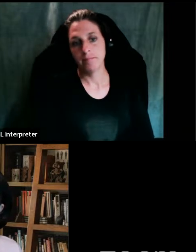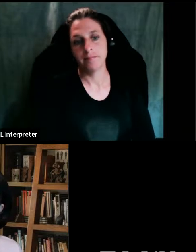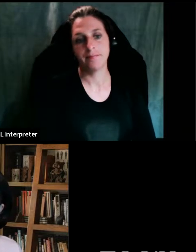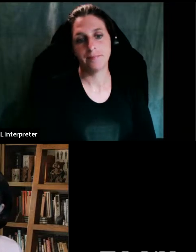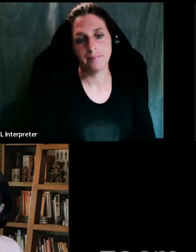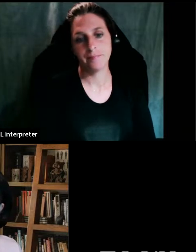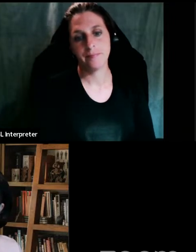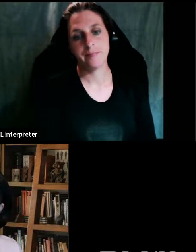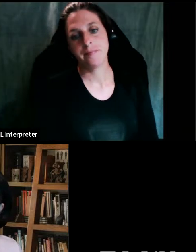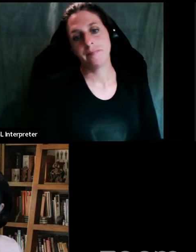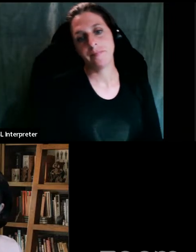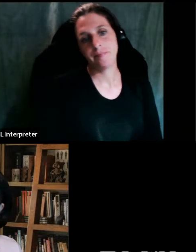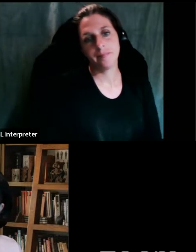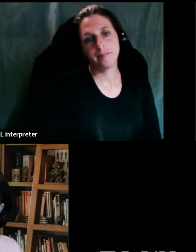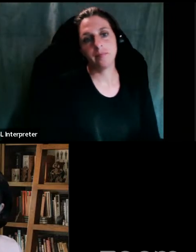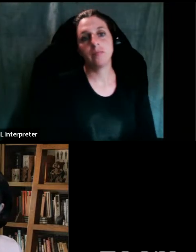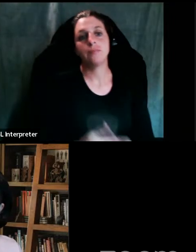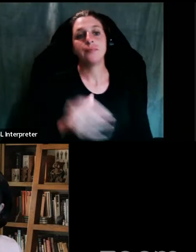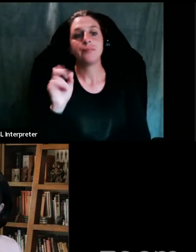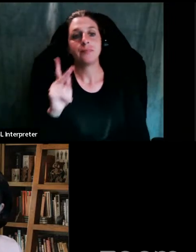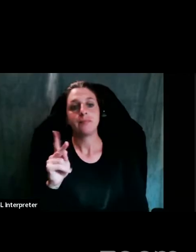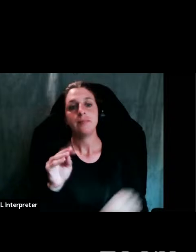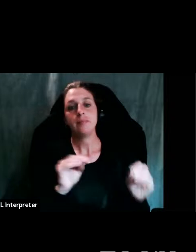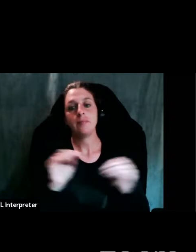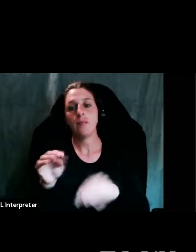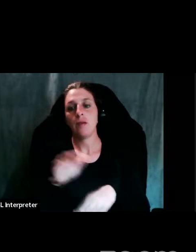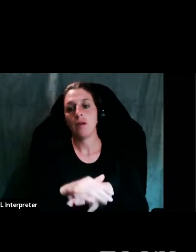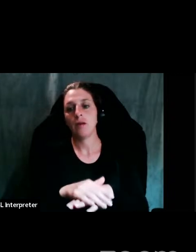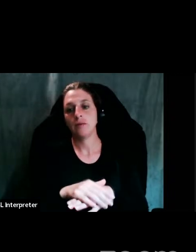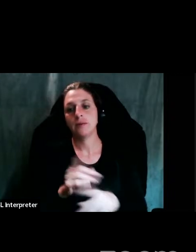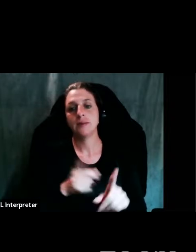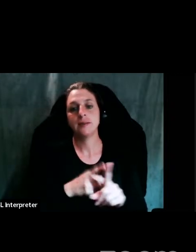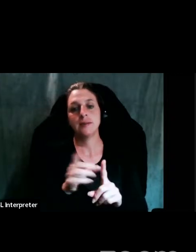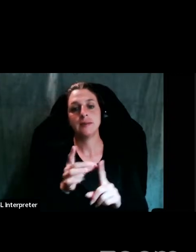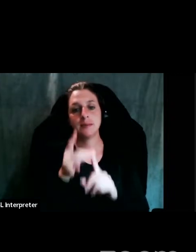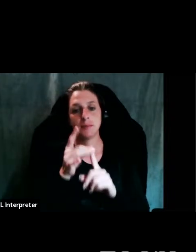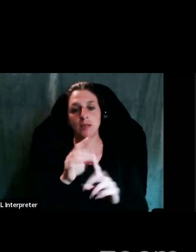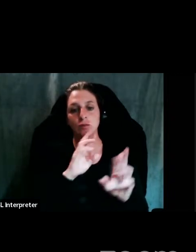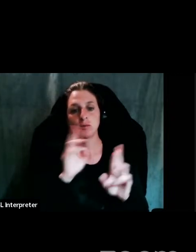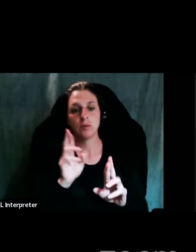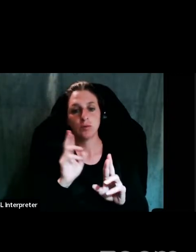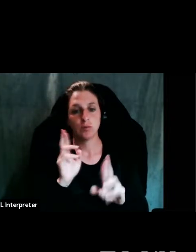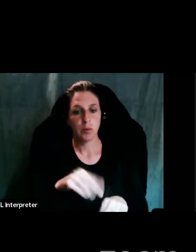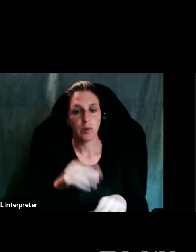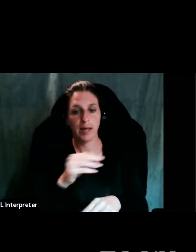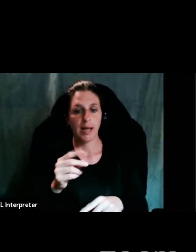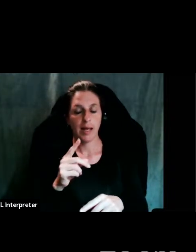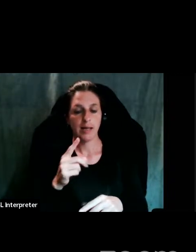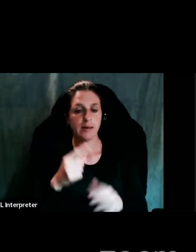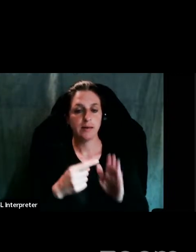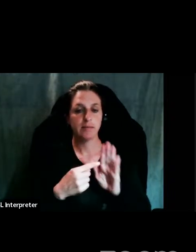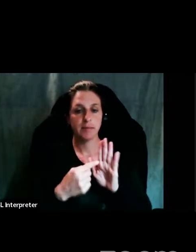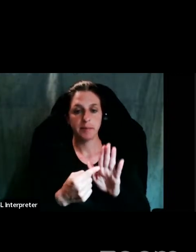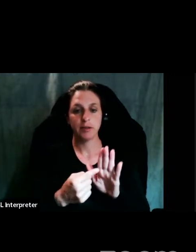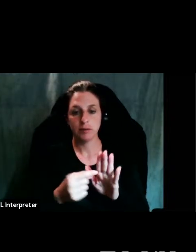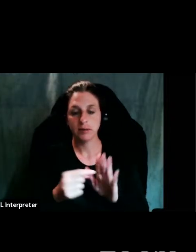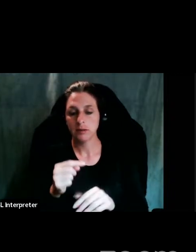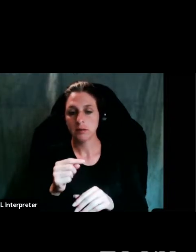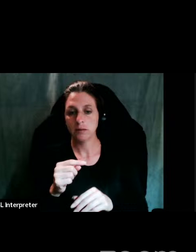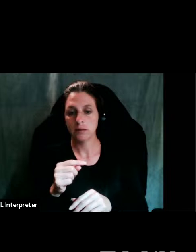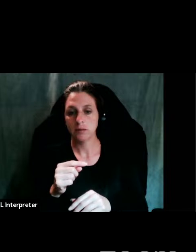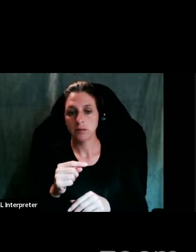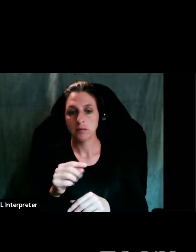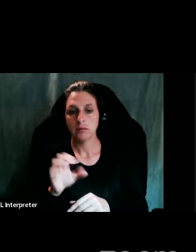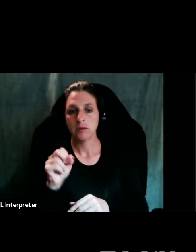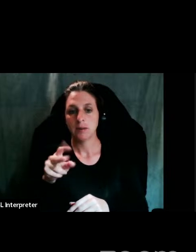Okay, we will go on to, excuse me, special reports and appearances. Spotlight on student learning. Go